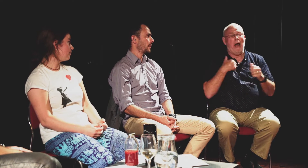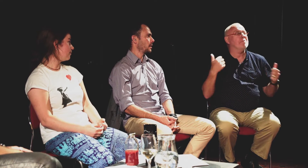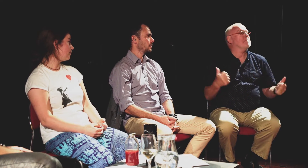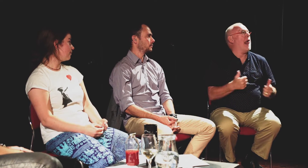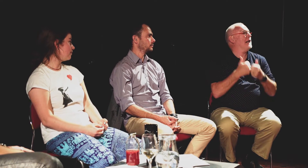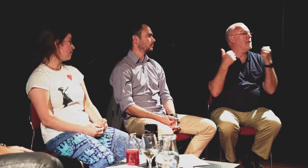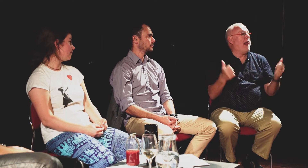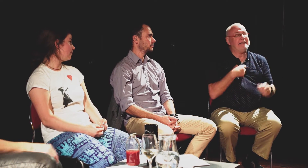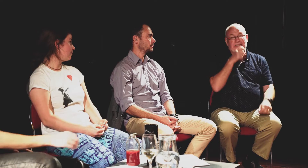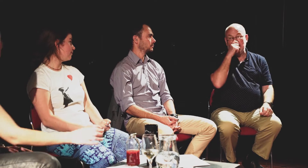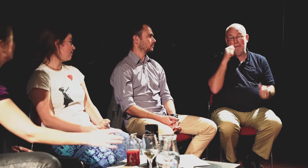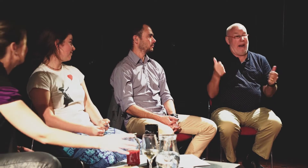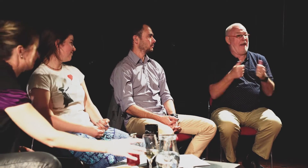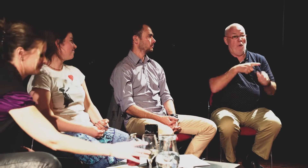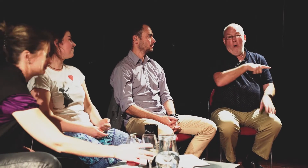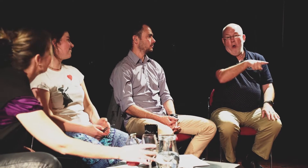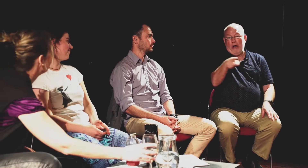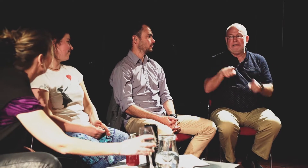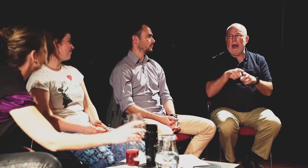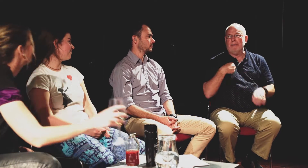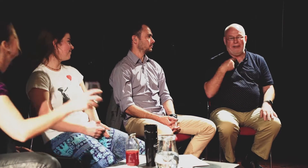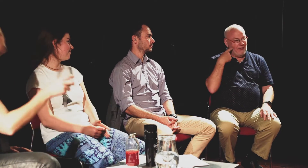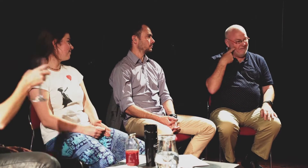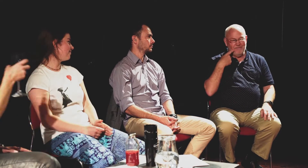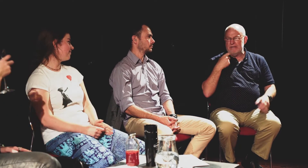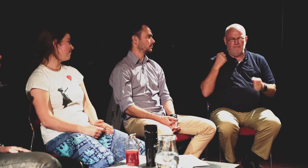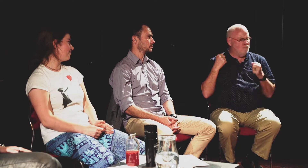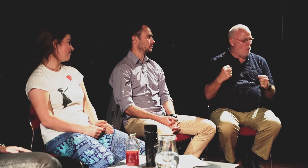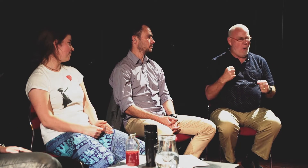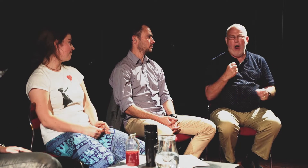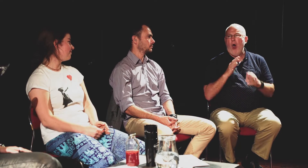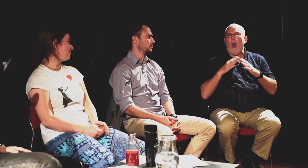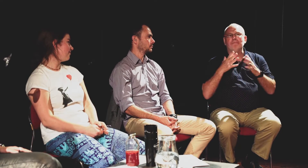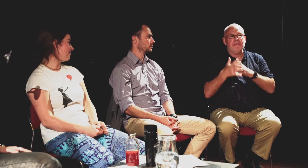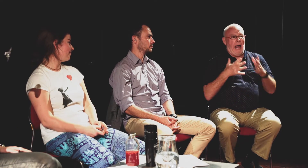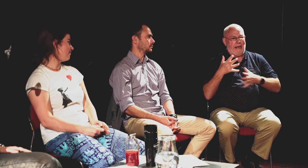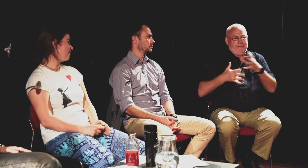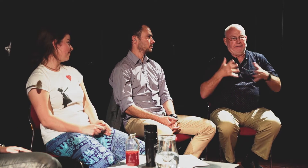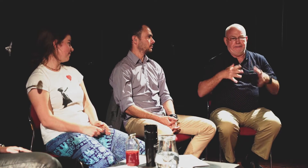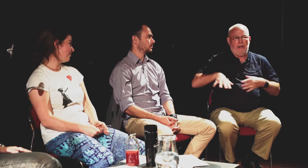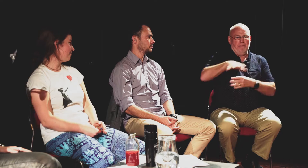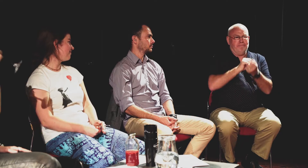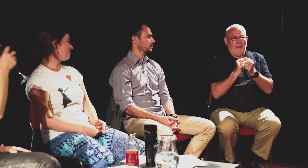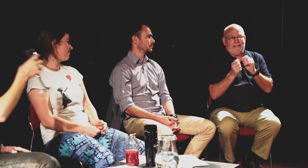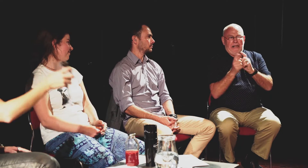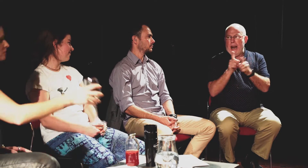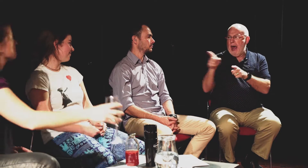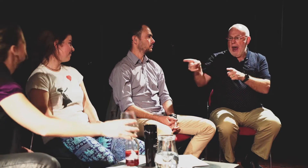had many, many brothers and sisters at that school. There was a huge group of deaf children that were at that school, and we all signed